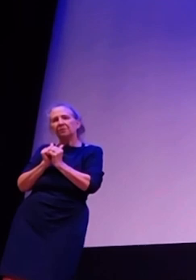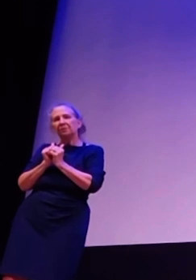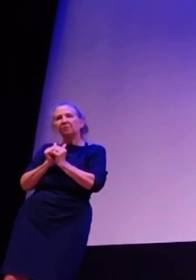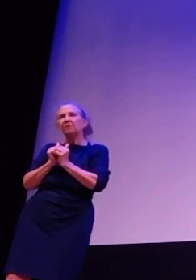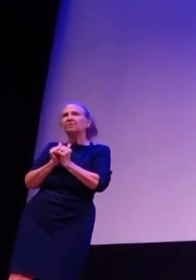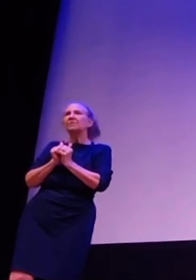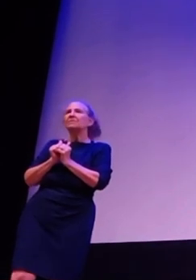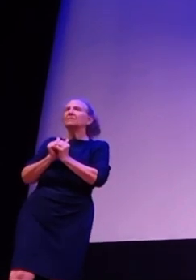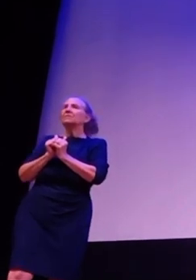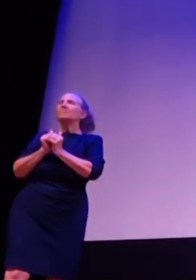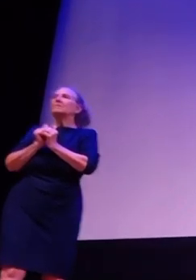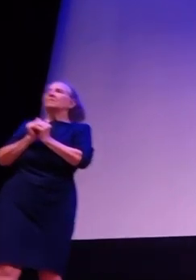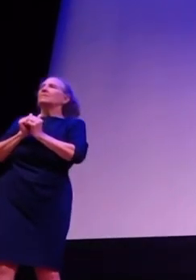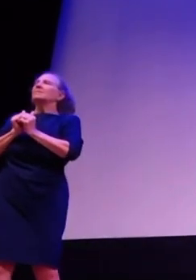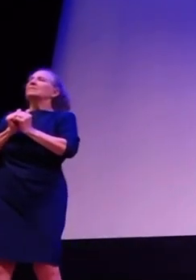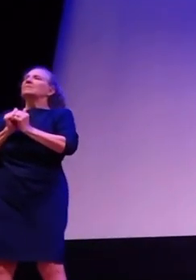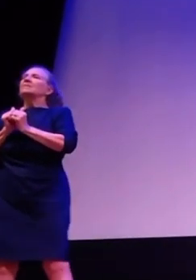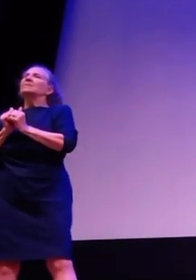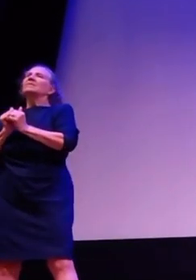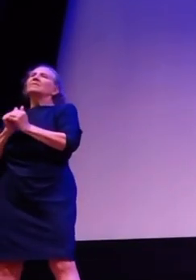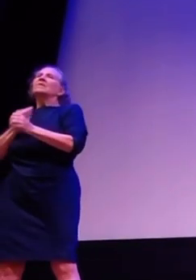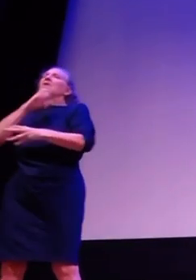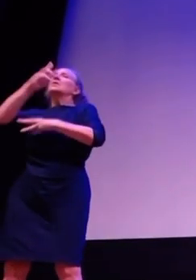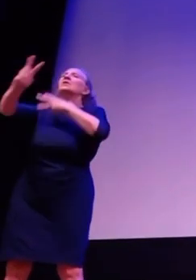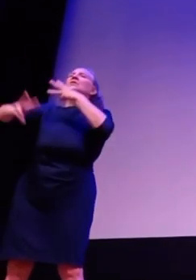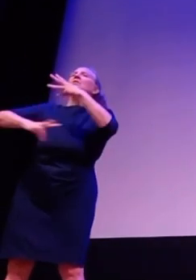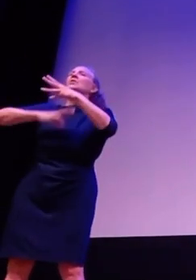when all the world is a